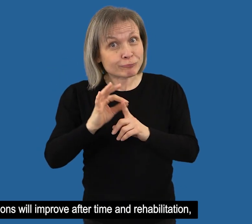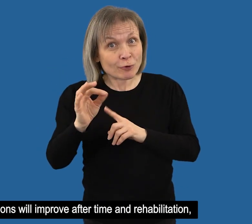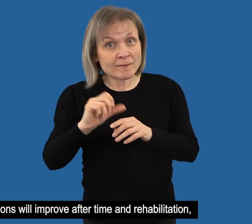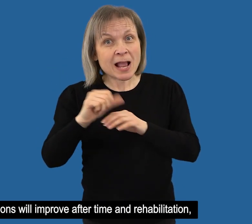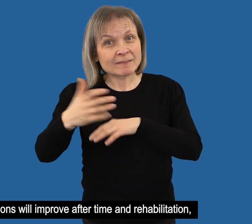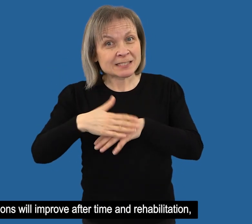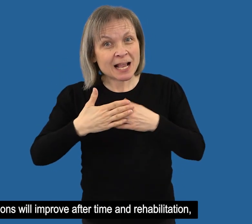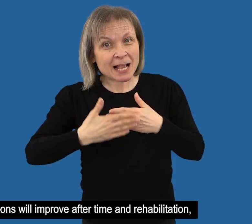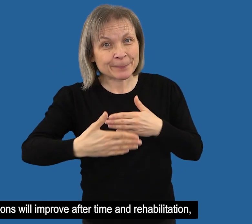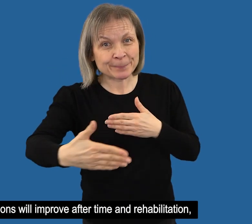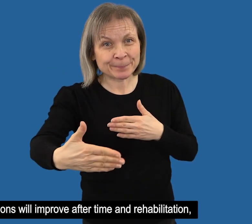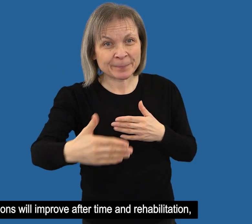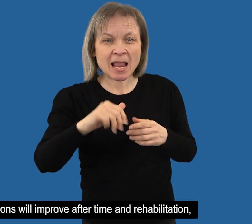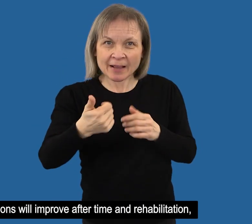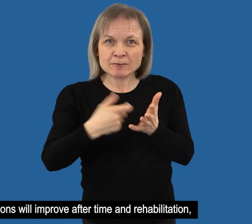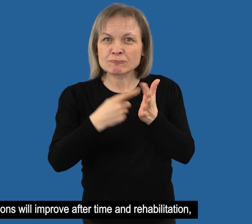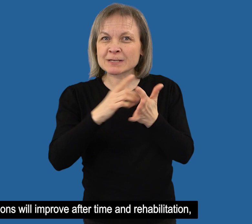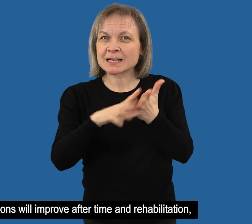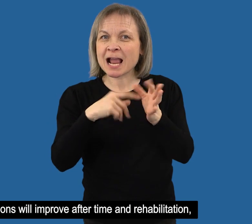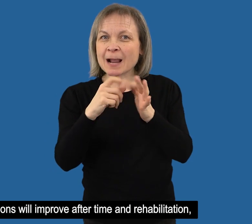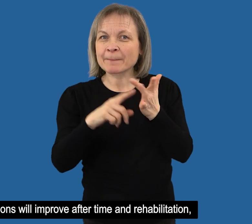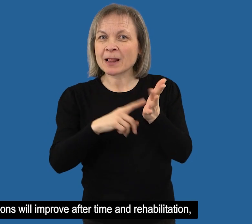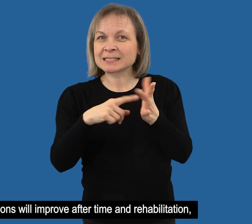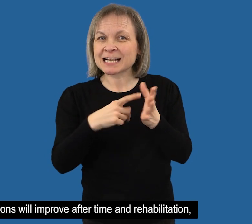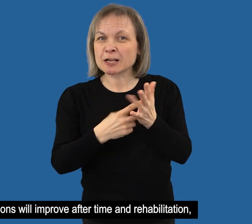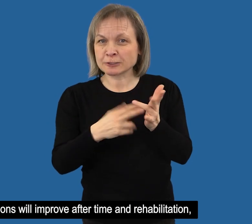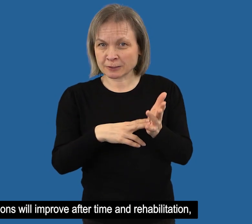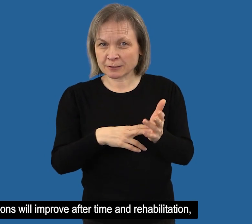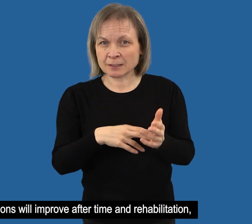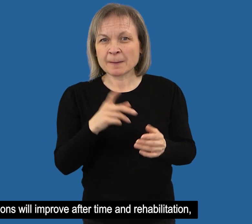Most cognitive functions will improve after time and rehabilitation.